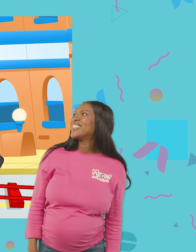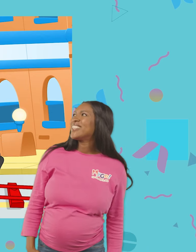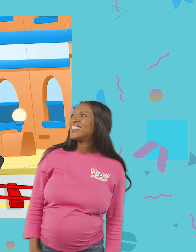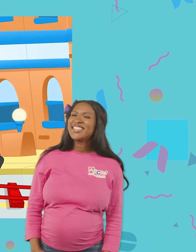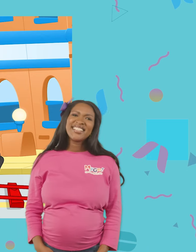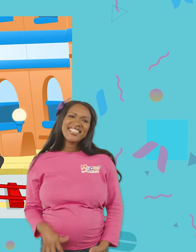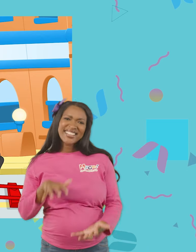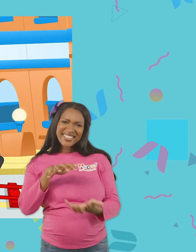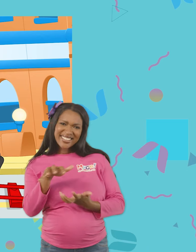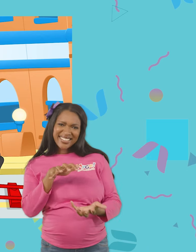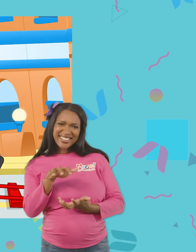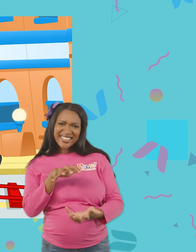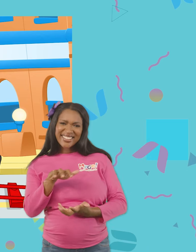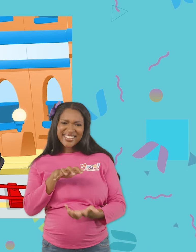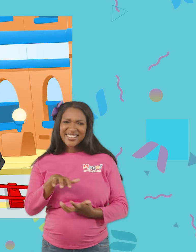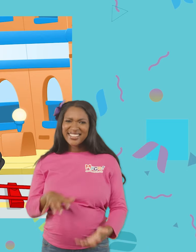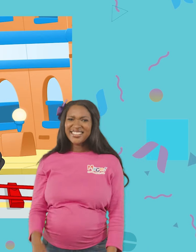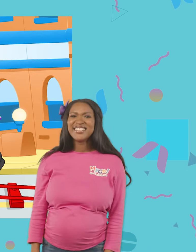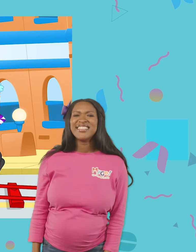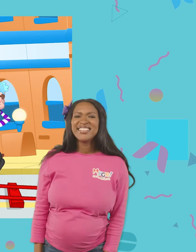not in my city.